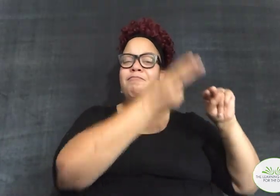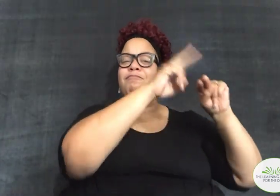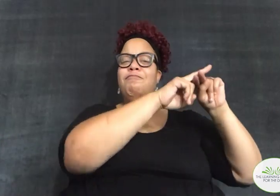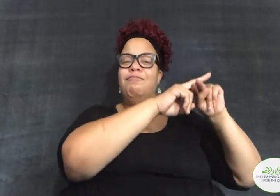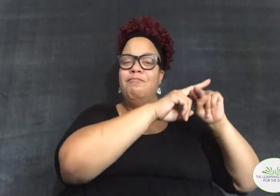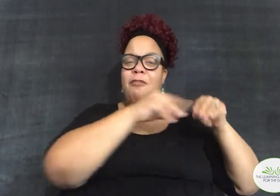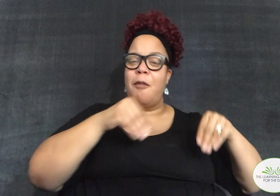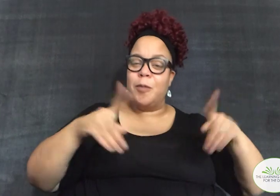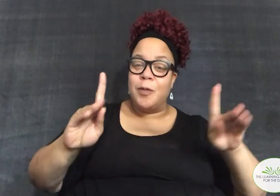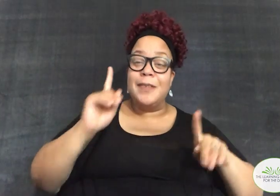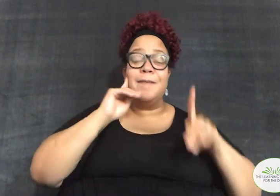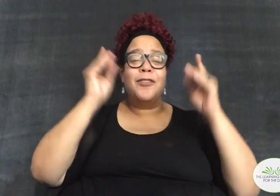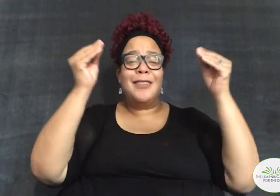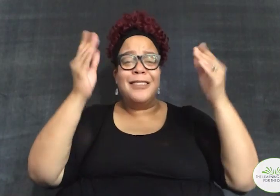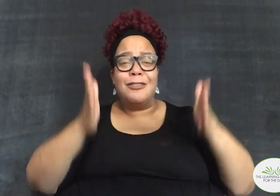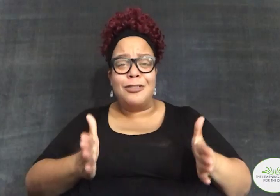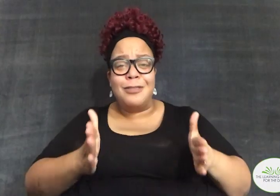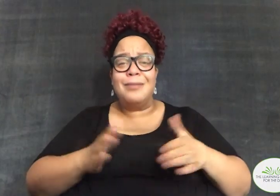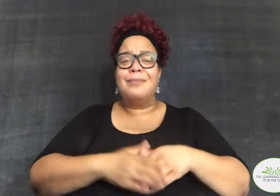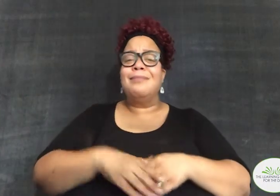of culturally diverse opportunities.